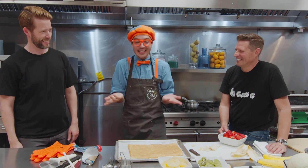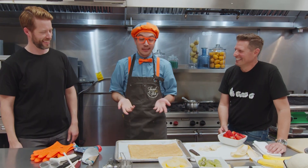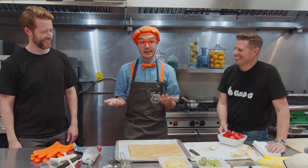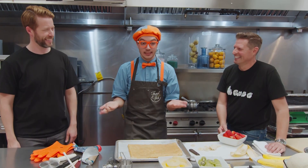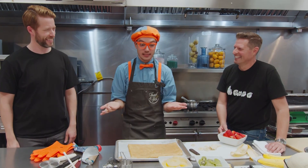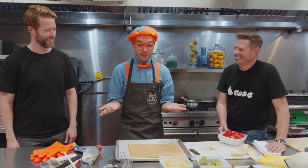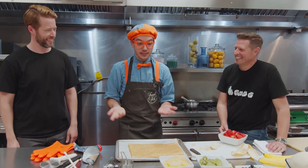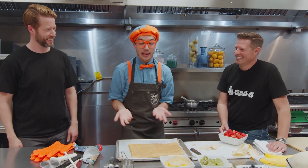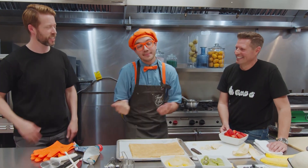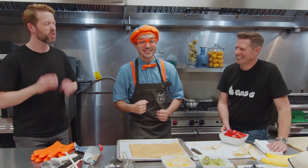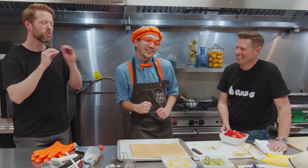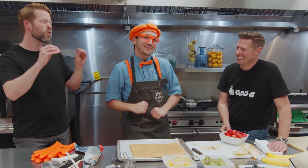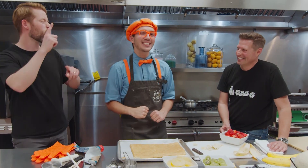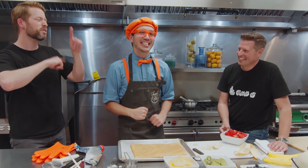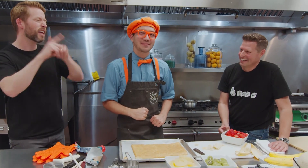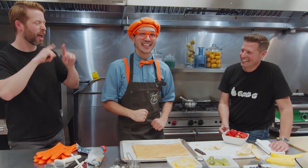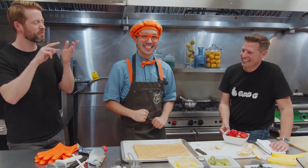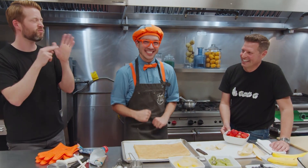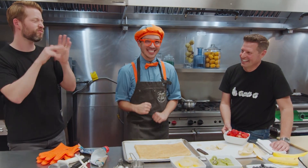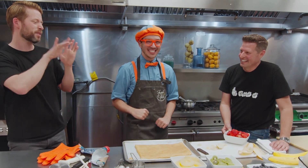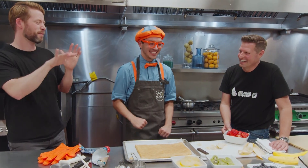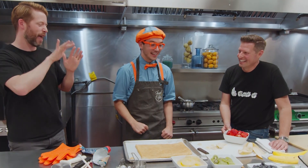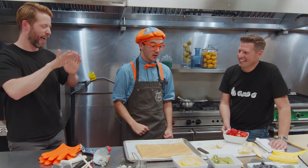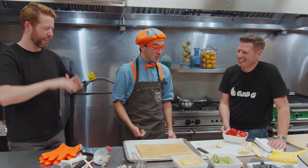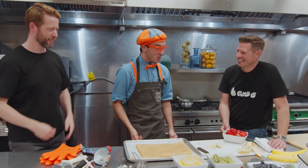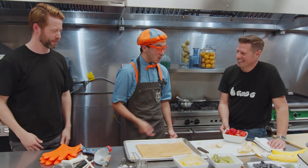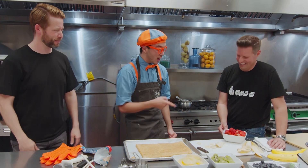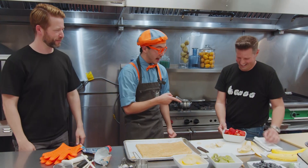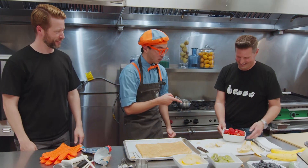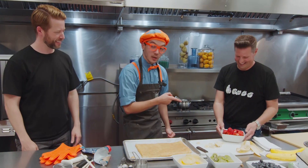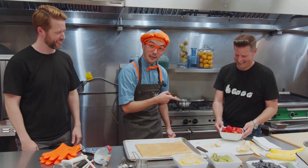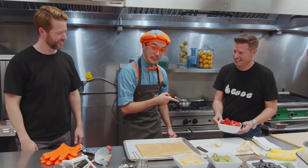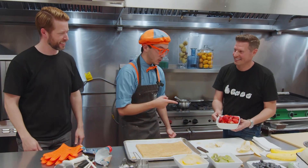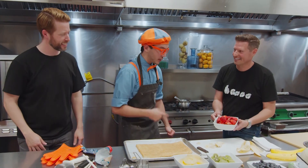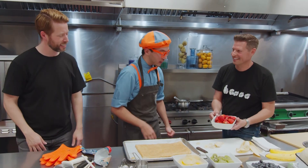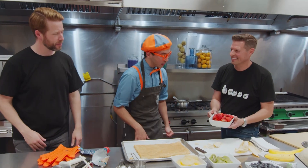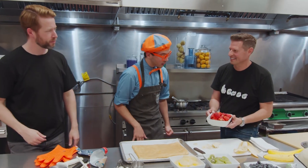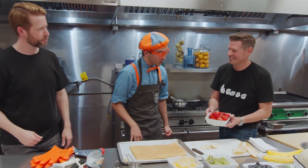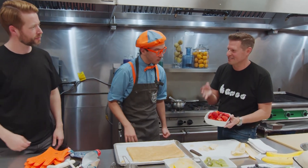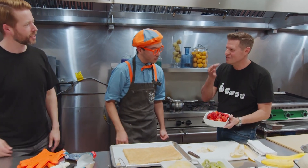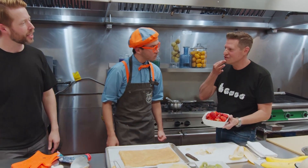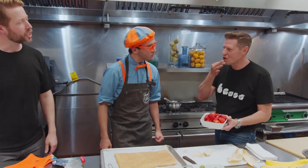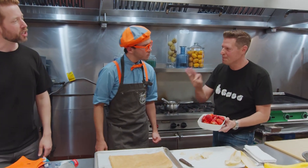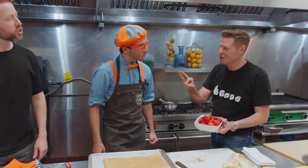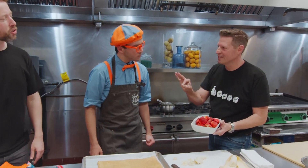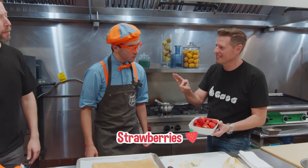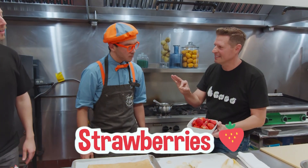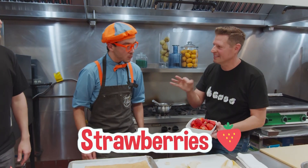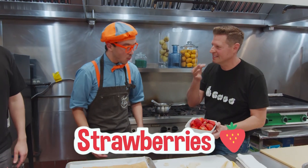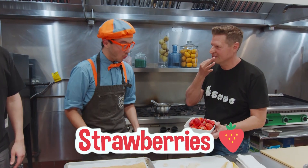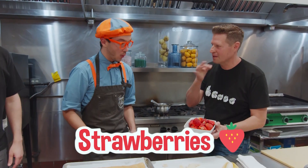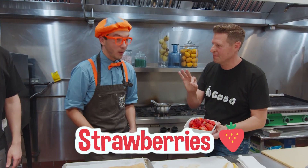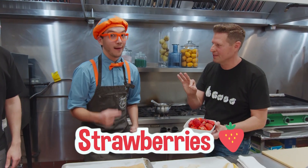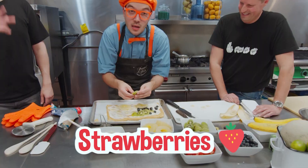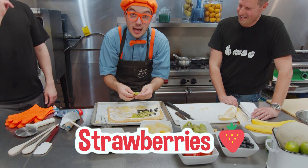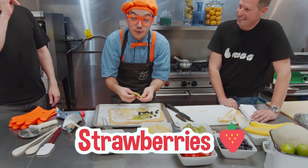Kiwi! Doesn't have a sign, so you just spell it. Whoa! And what about this over here? These are strawberries.